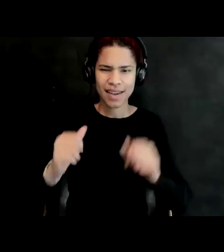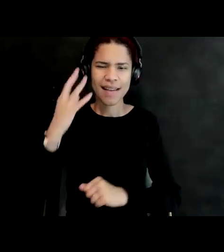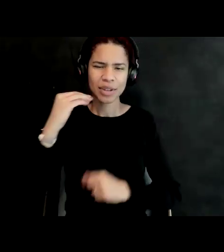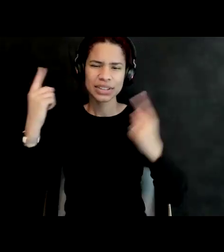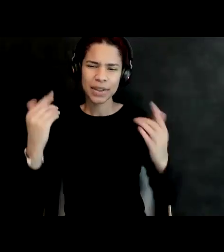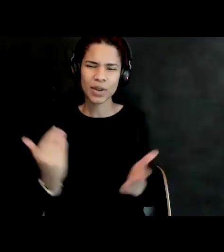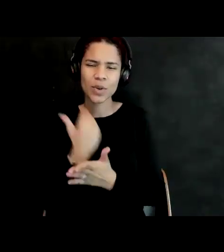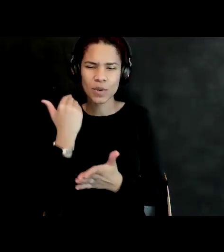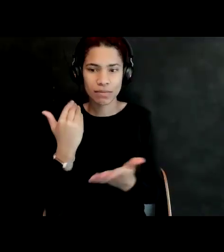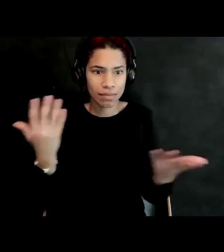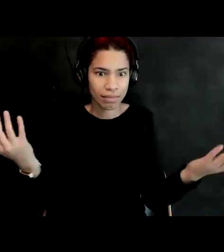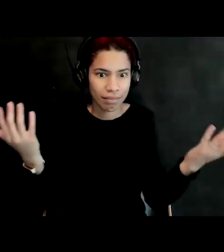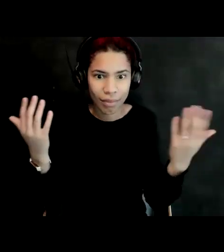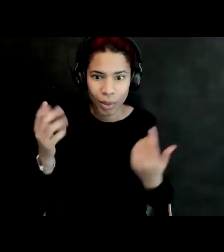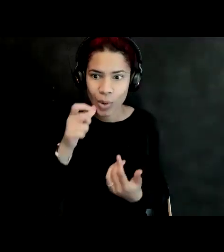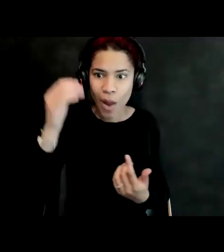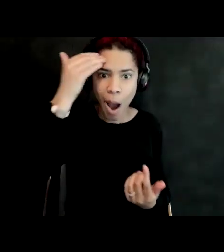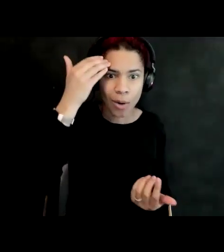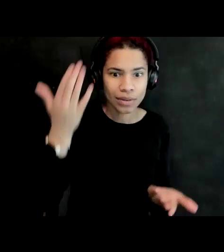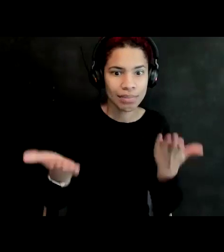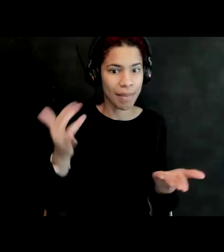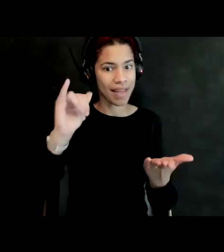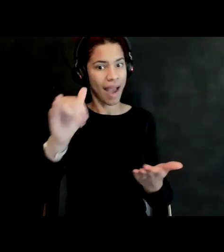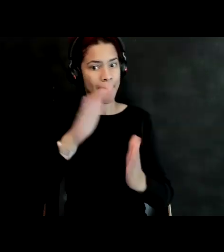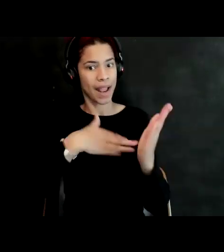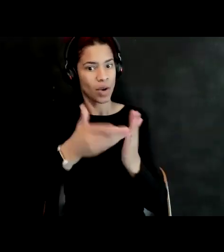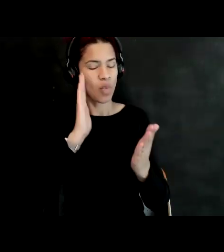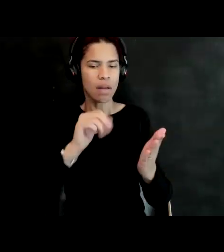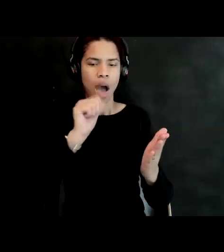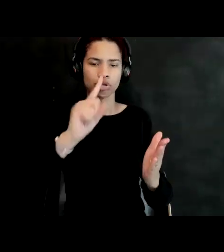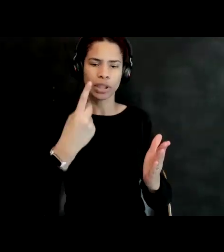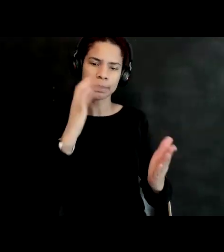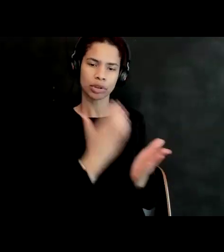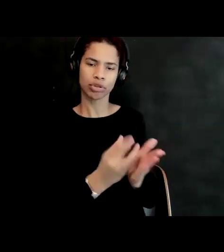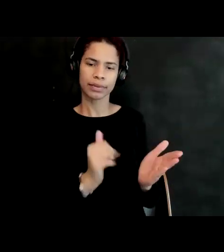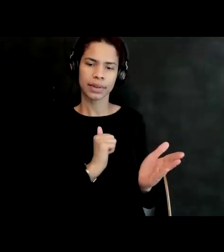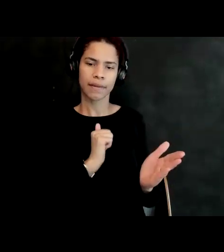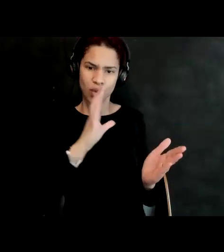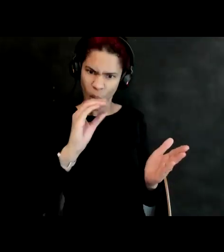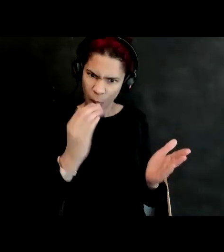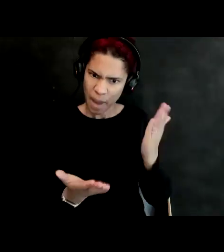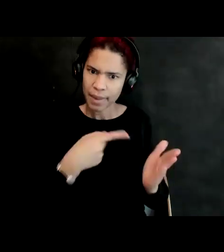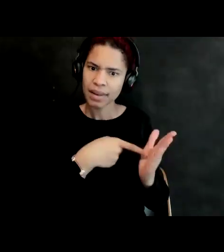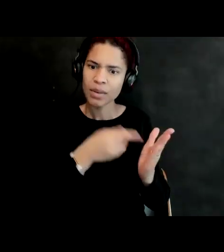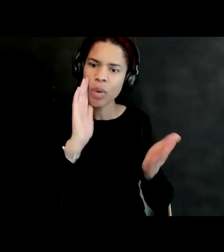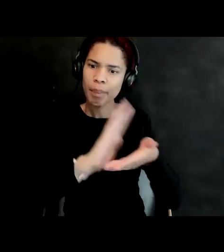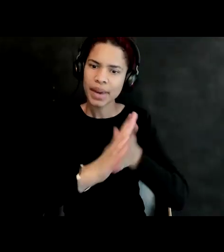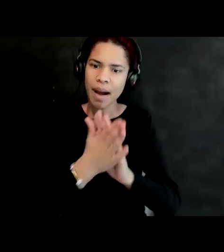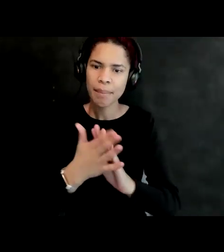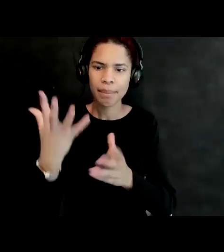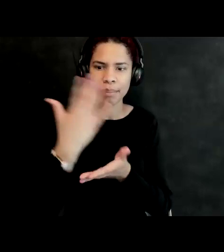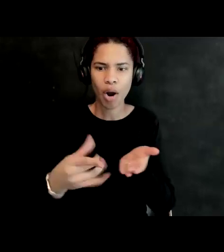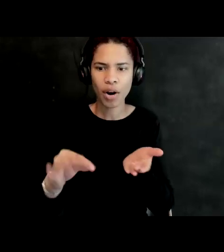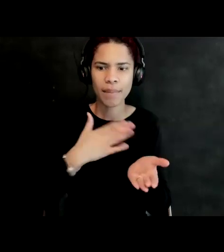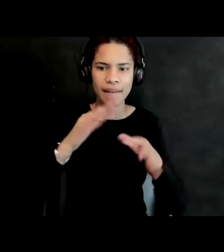new. Who knows? Maybe this painting will be more than just a portrait. It might become a piece of my family's history, a reminder